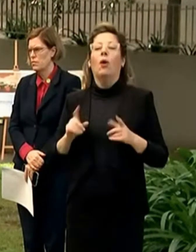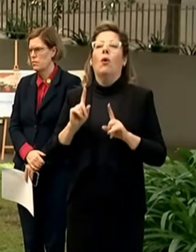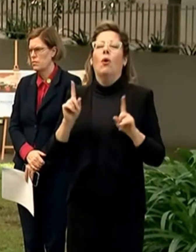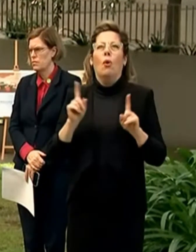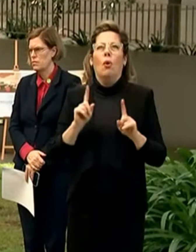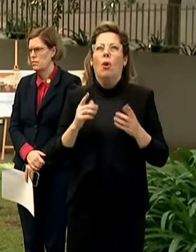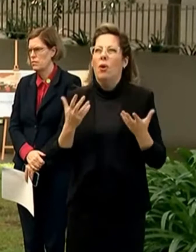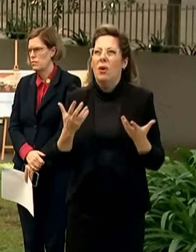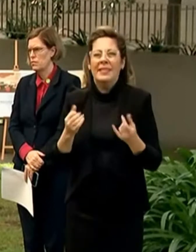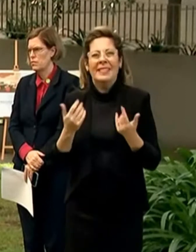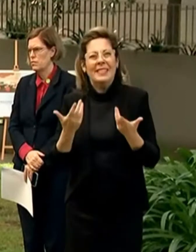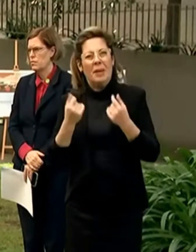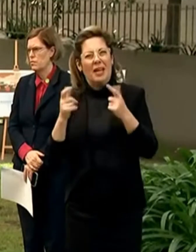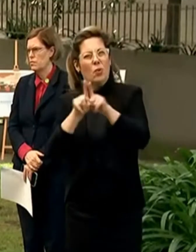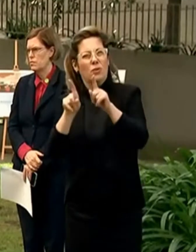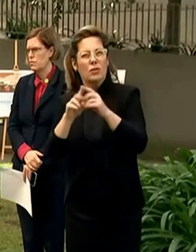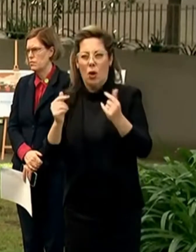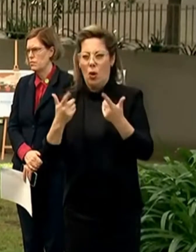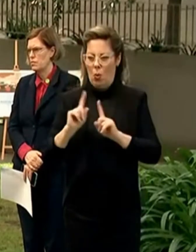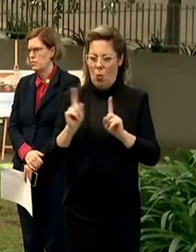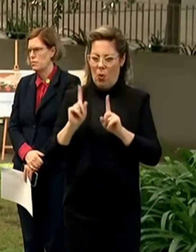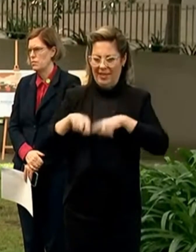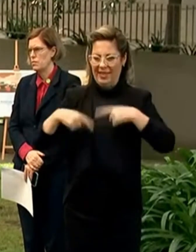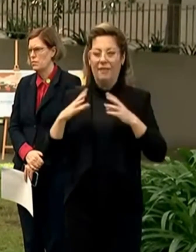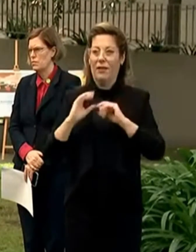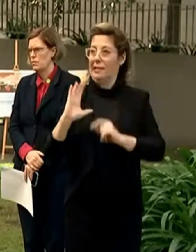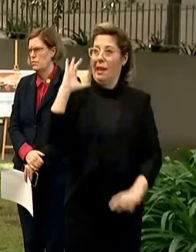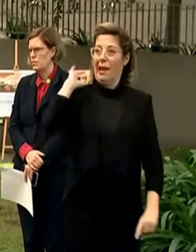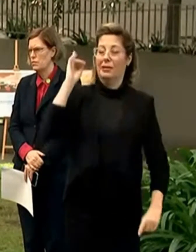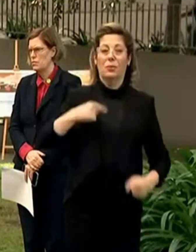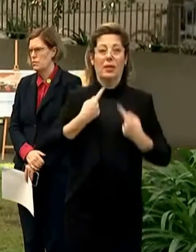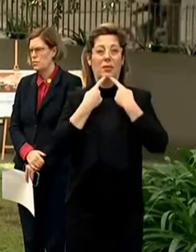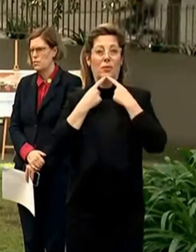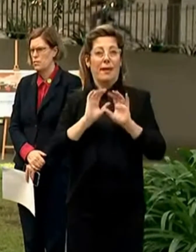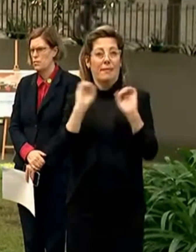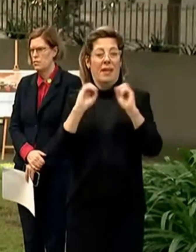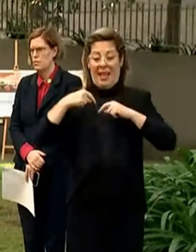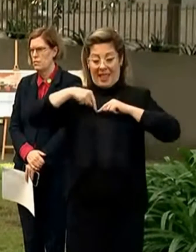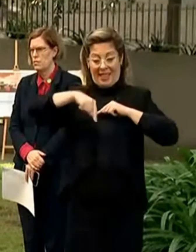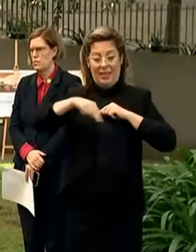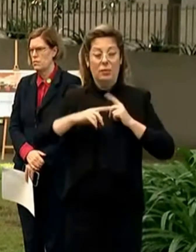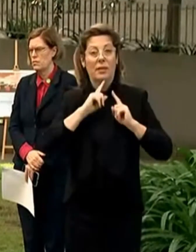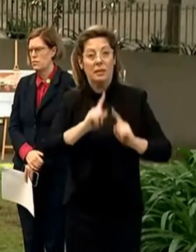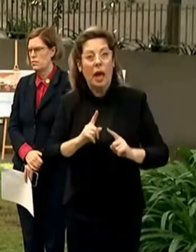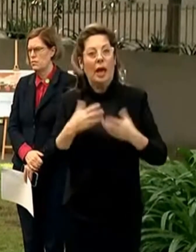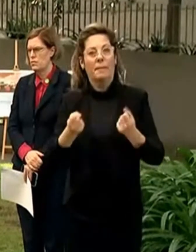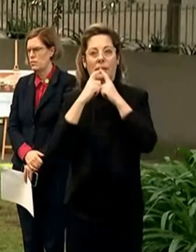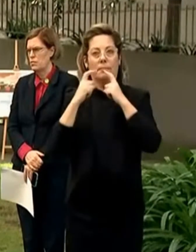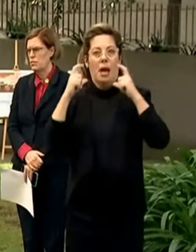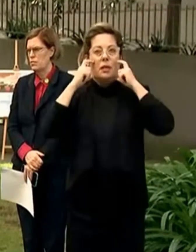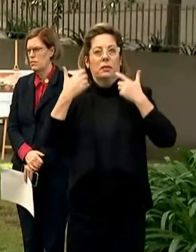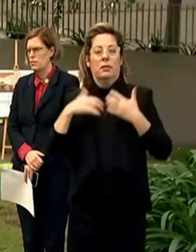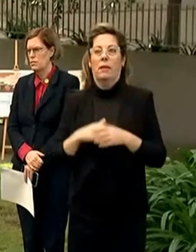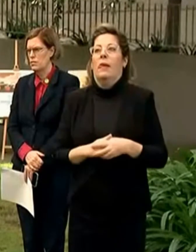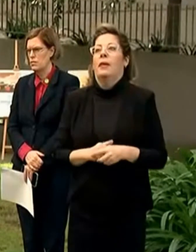anyone, no matter where you are, if you can't maintain a 1.5 metre social distance, should be wearing a mask? Well, obviously we've been talking about masks